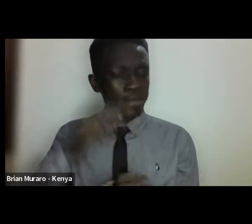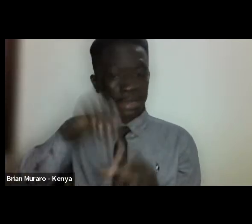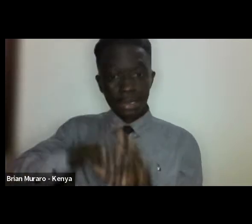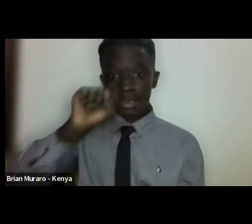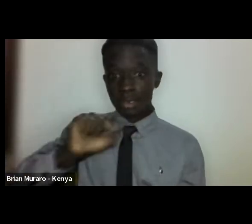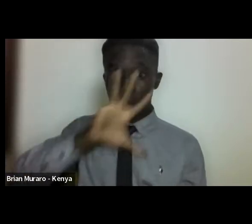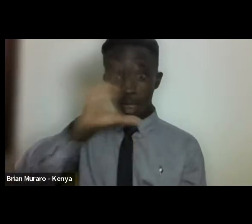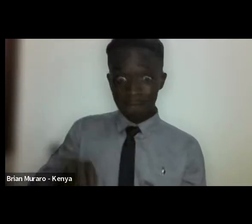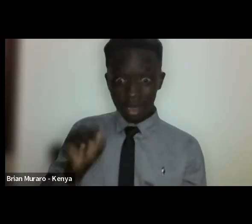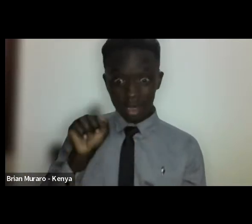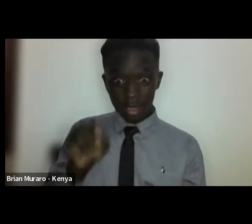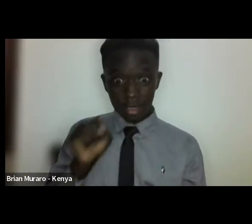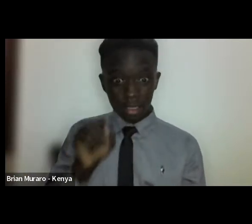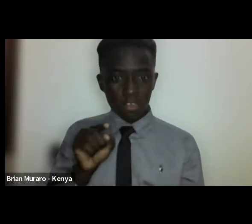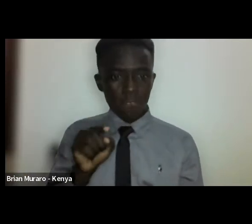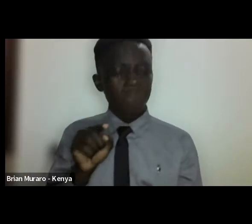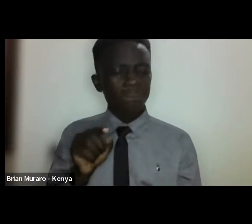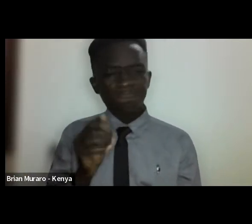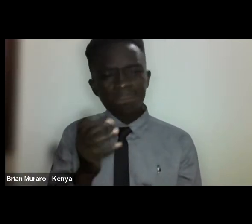for